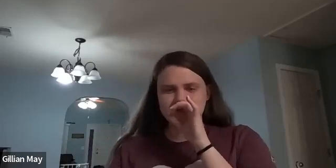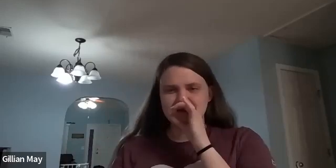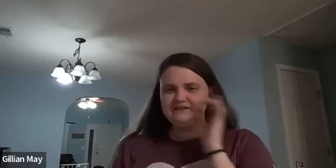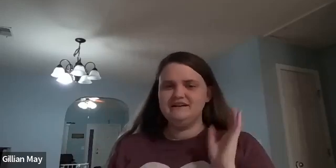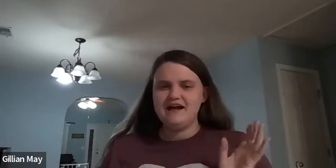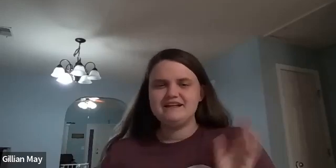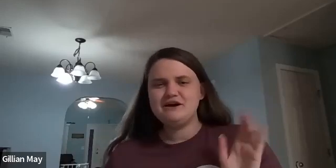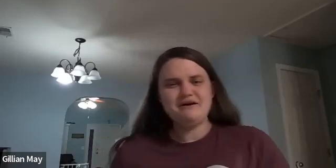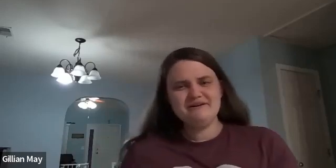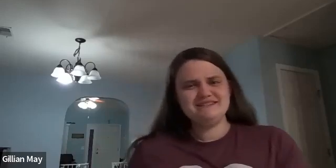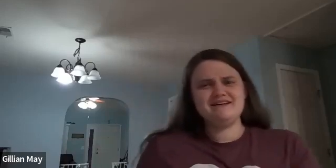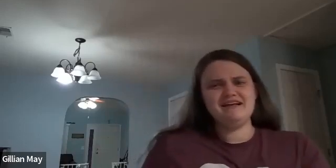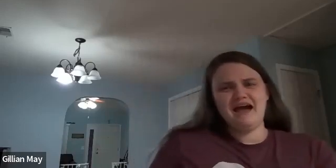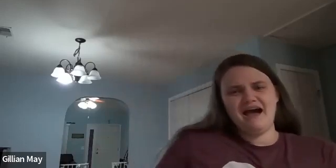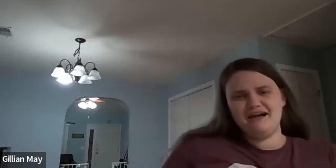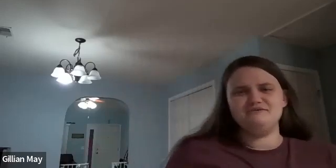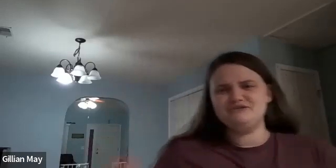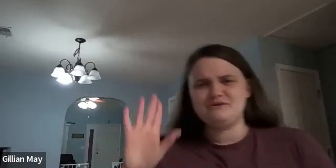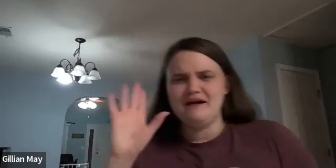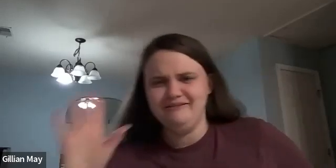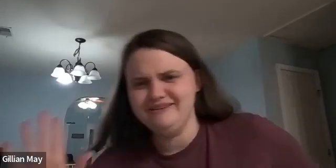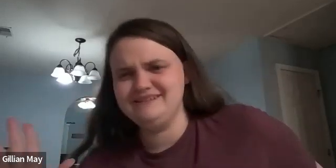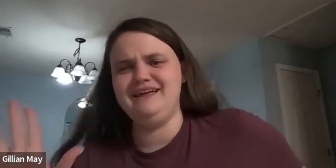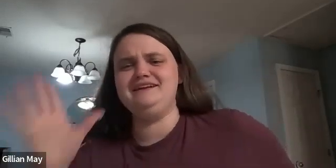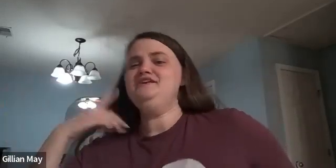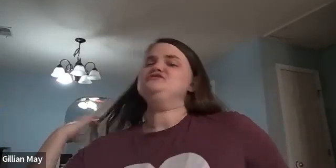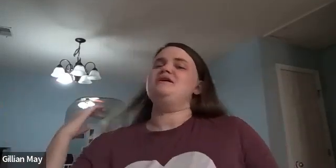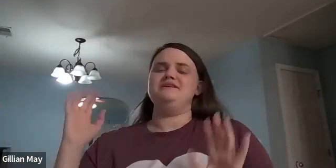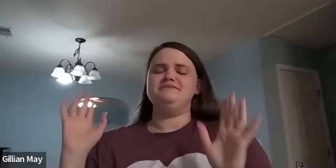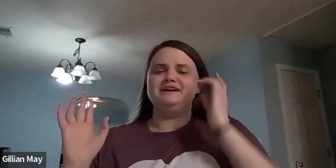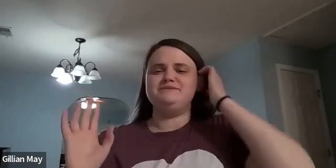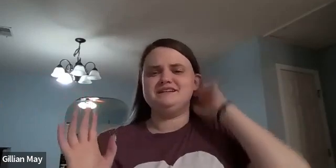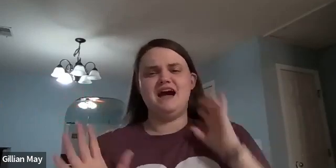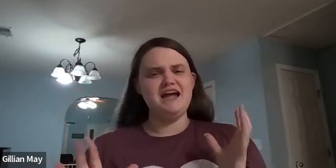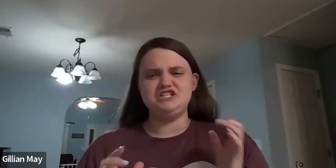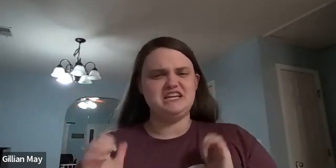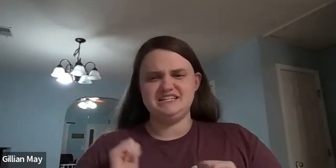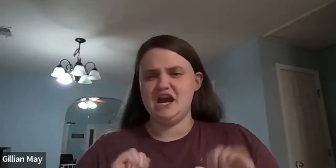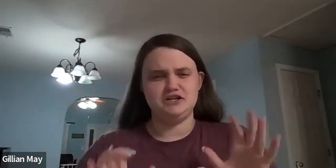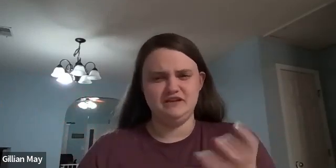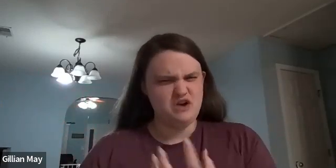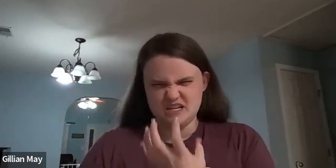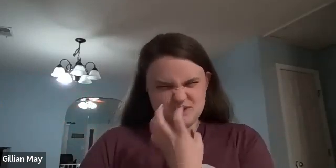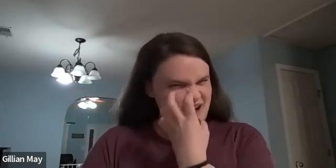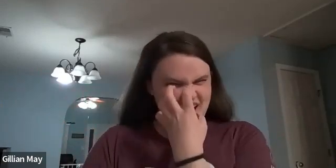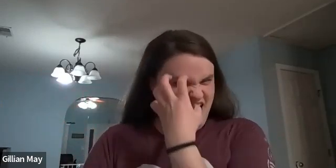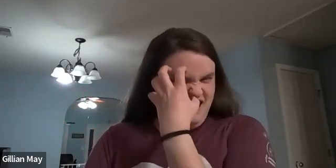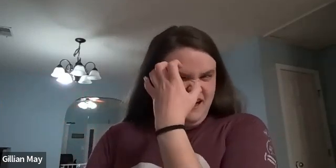character. That's how I always say, like, I could do so well in like drama and plays because I just get into character like crazy. I'm just like,